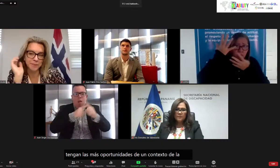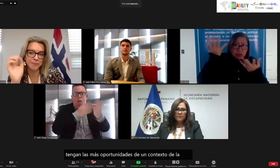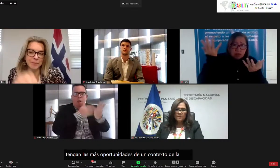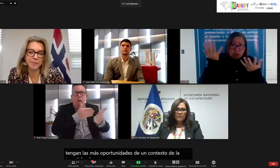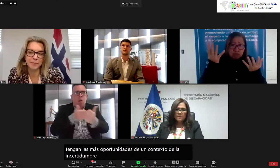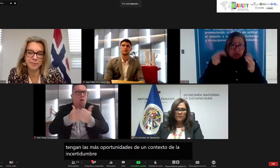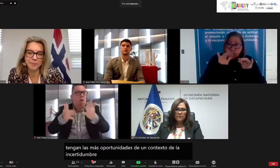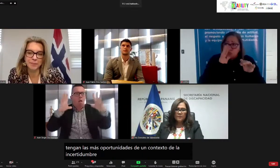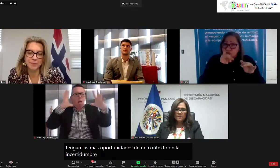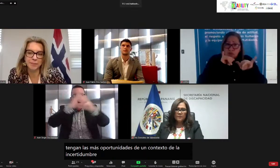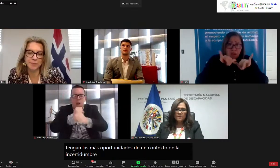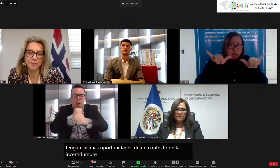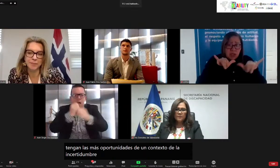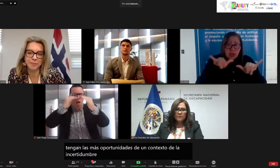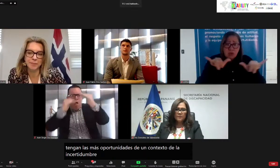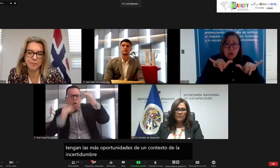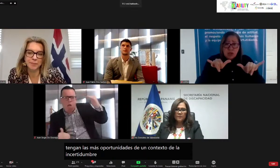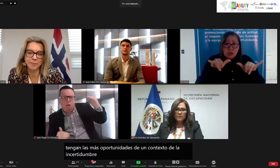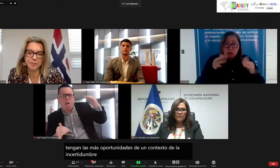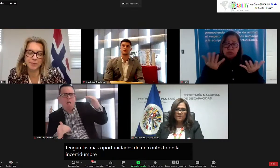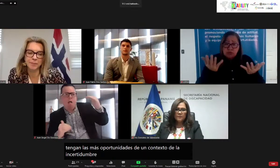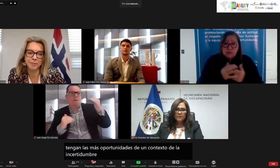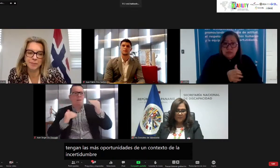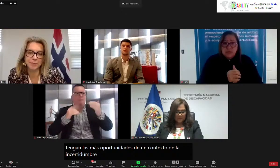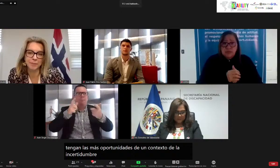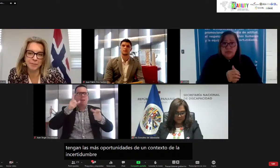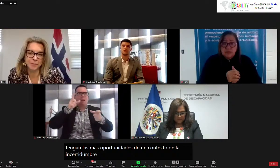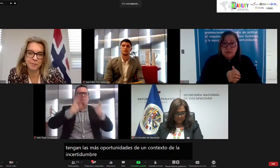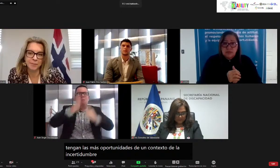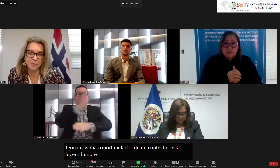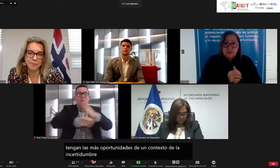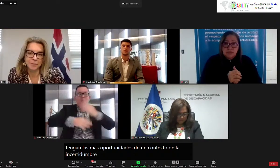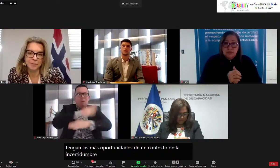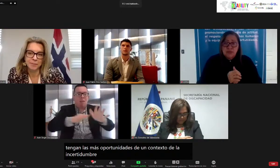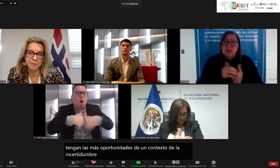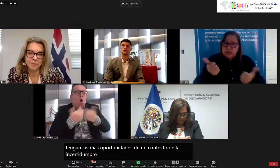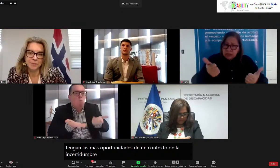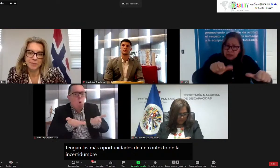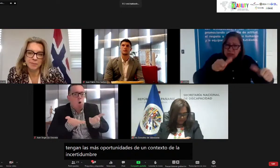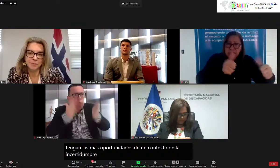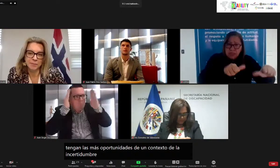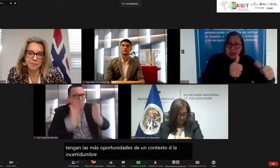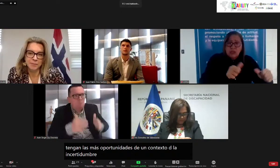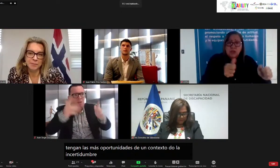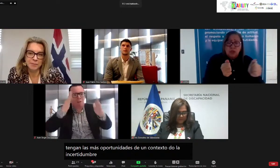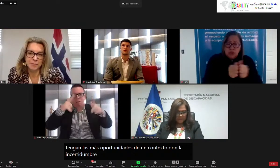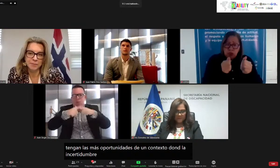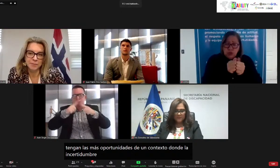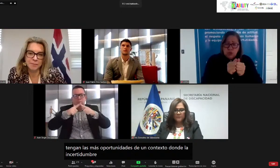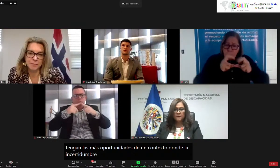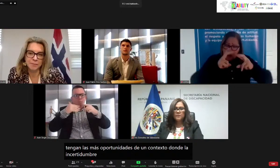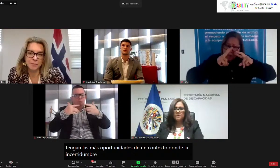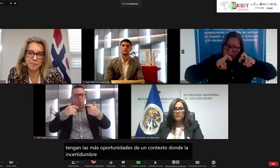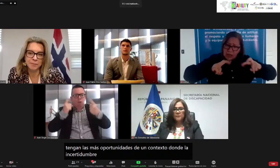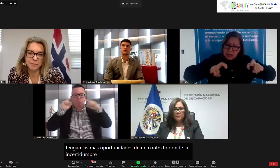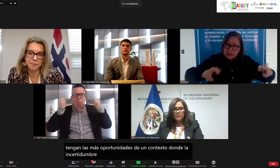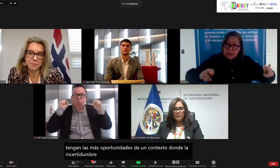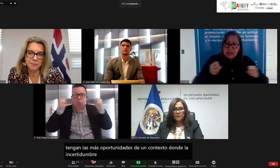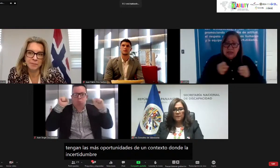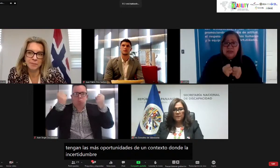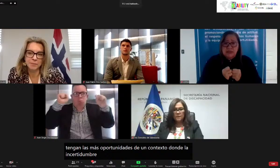information and inequality were the main players